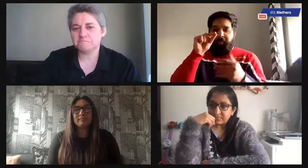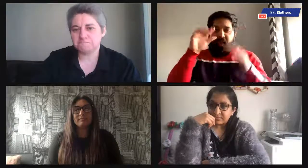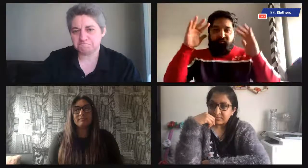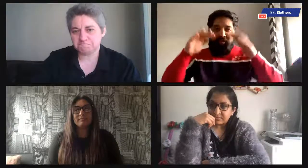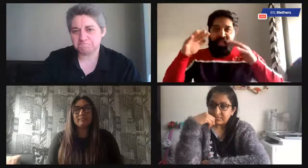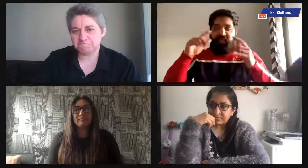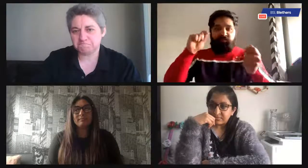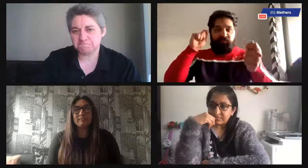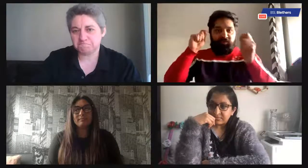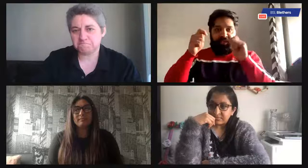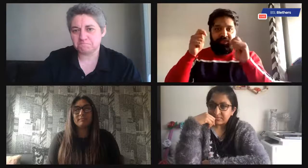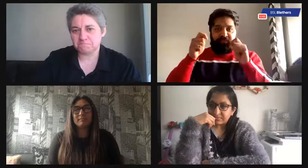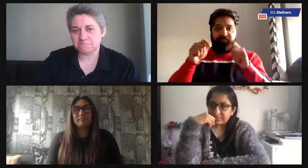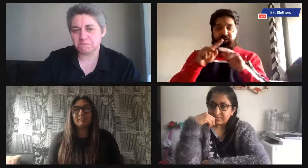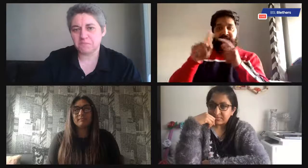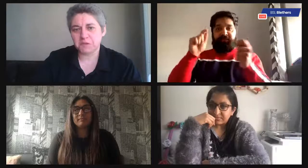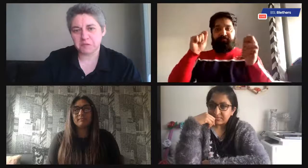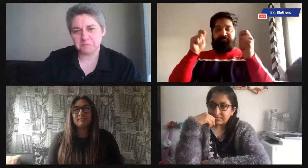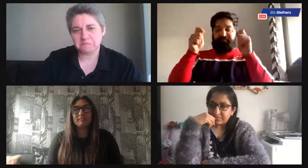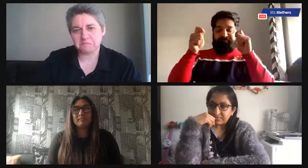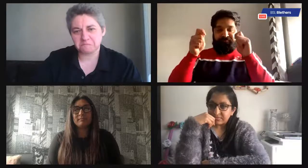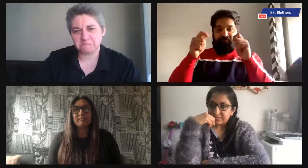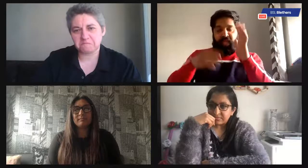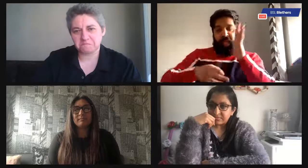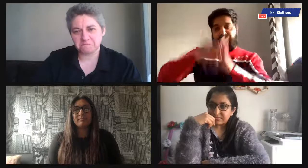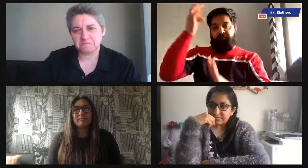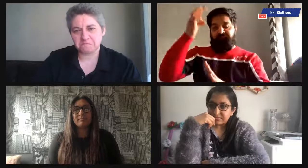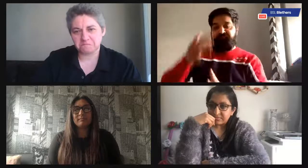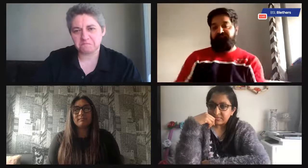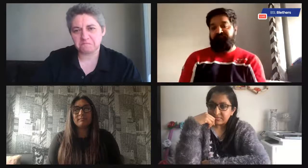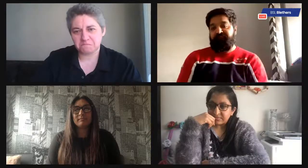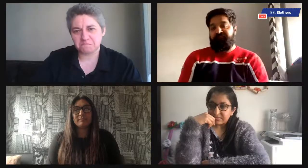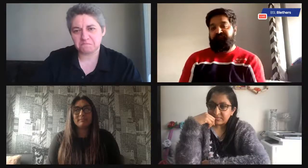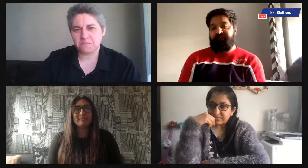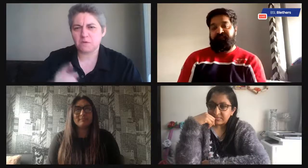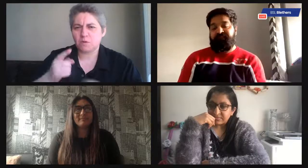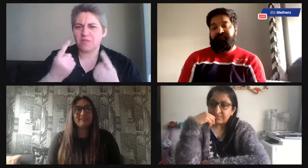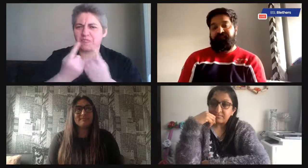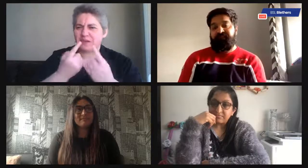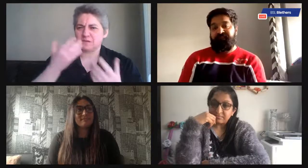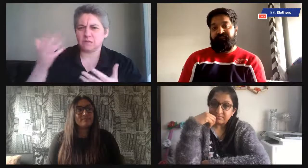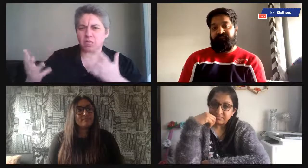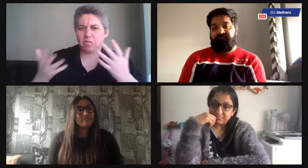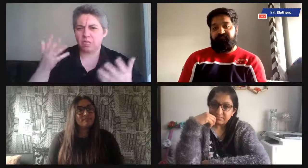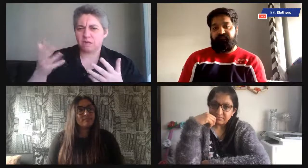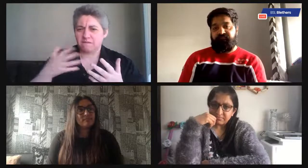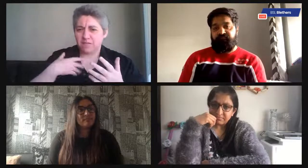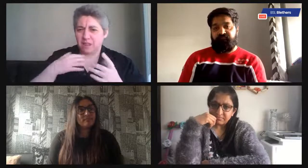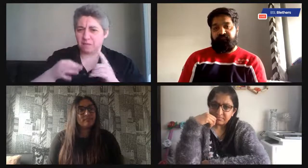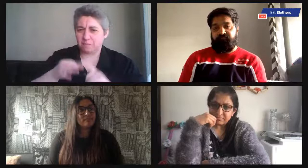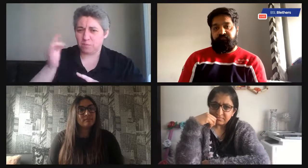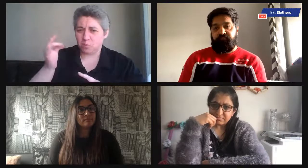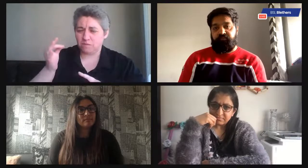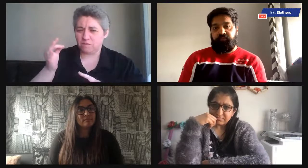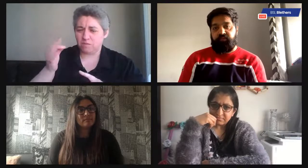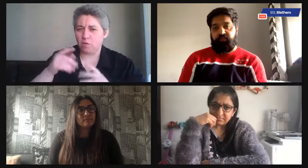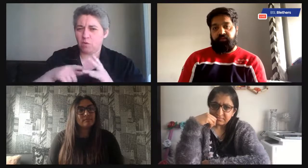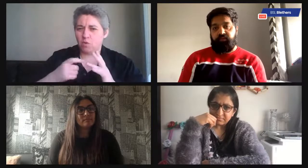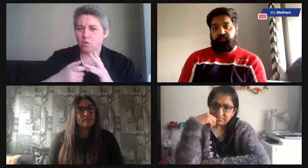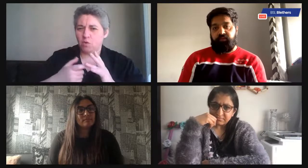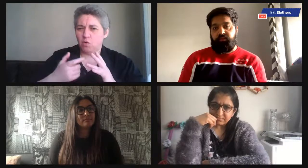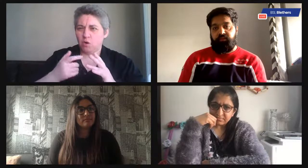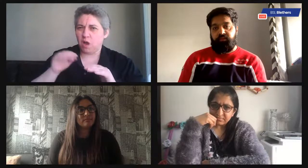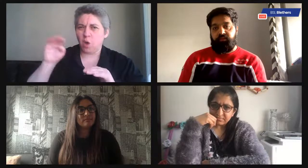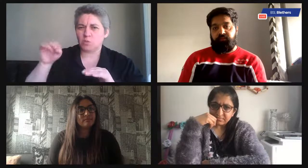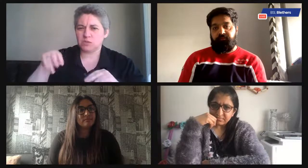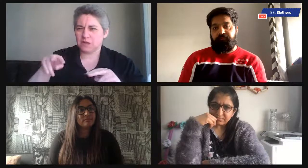the lovely colours in the trees. I mean, even just now, we've got the sun shining, a tiny bit of rain, but you can visually see in your environment that